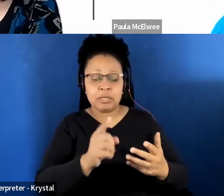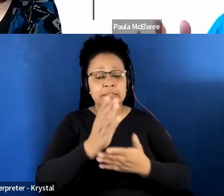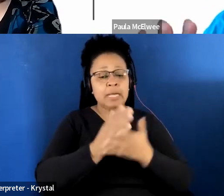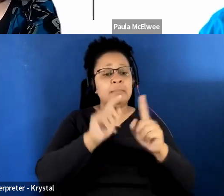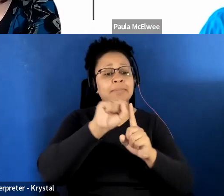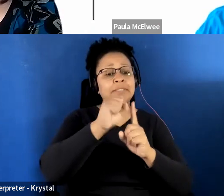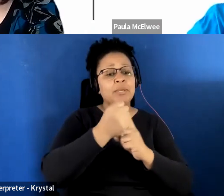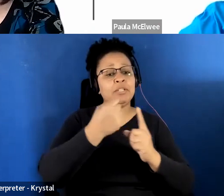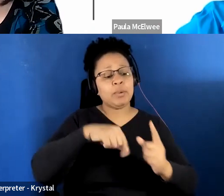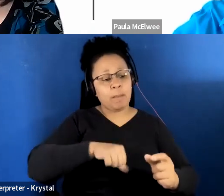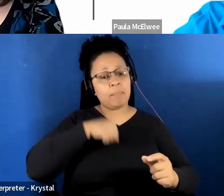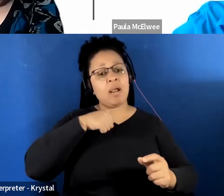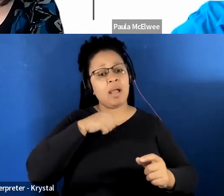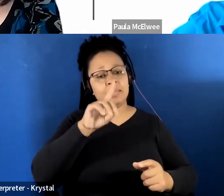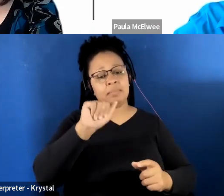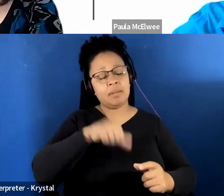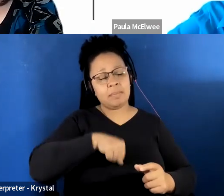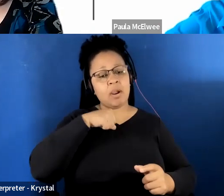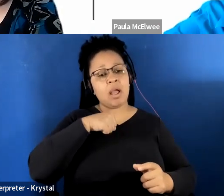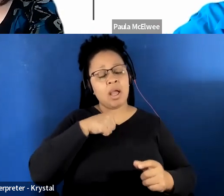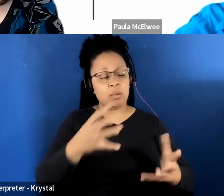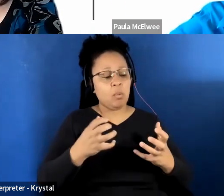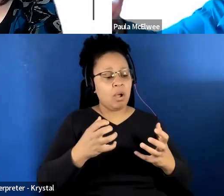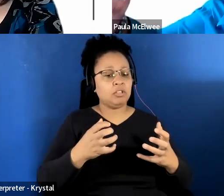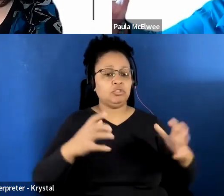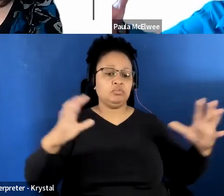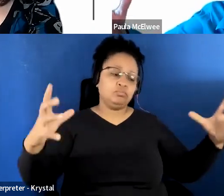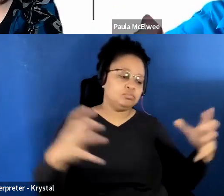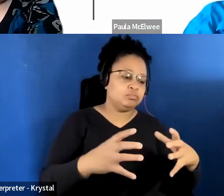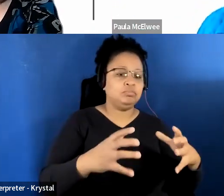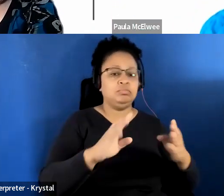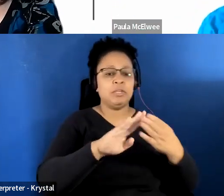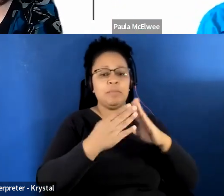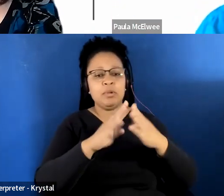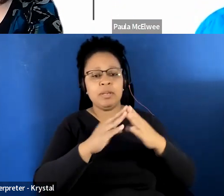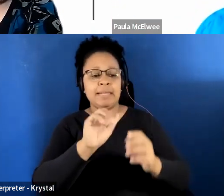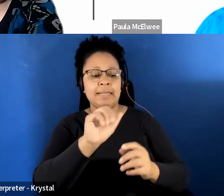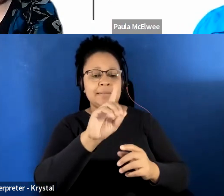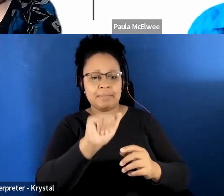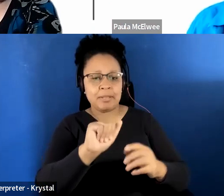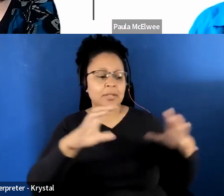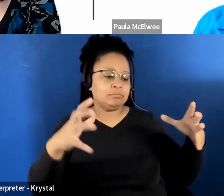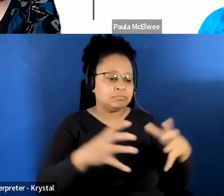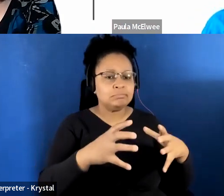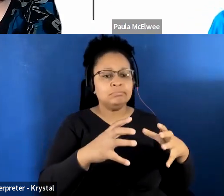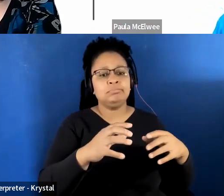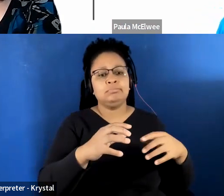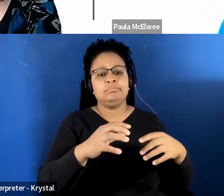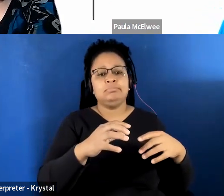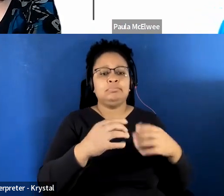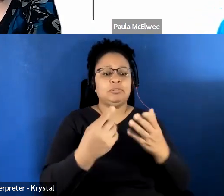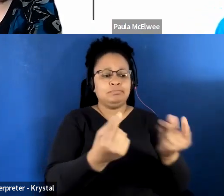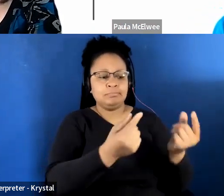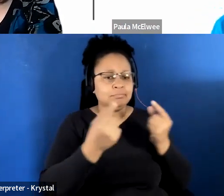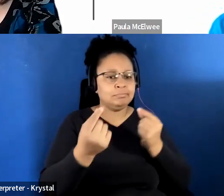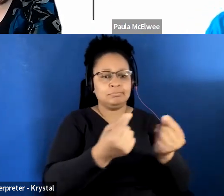disability pride and we absolutely want to gather the disability community together to get things done. And, so we're proud